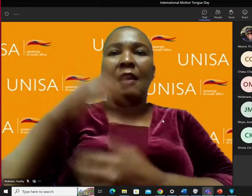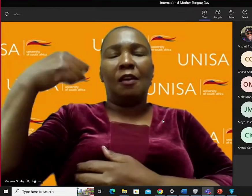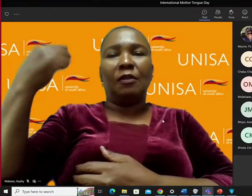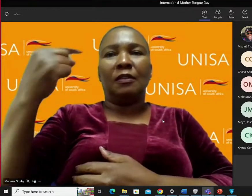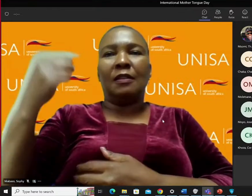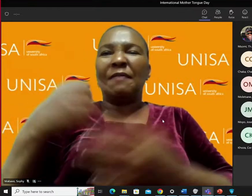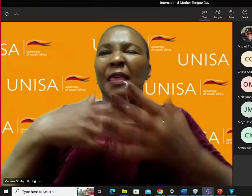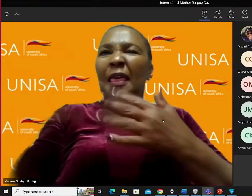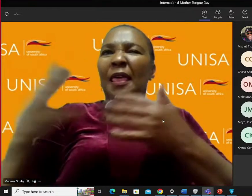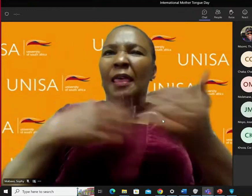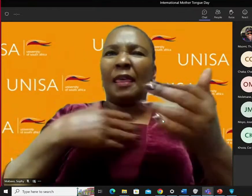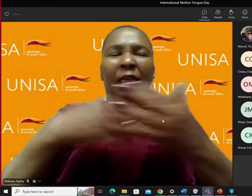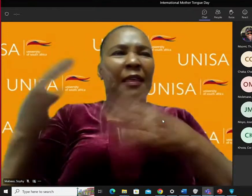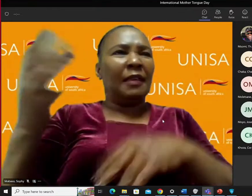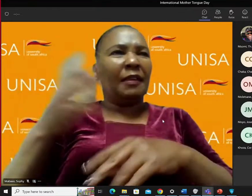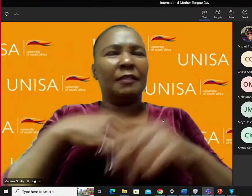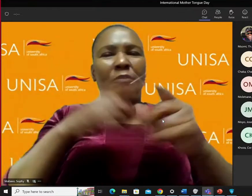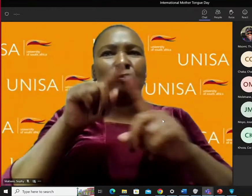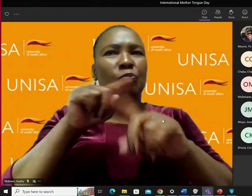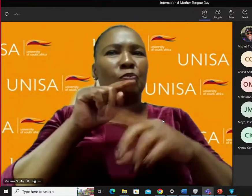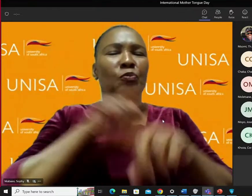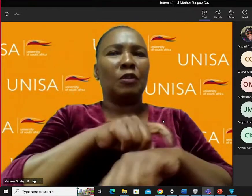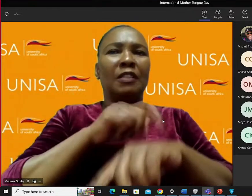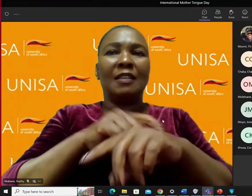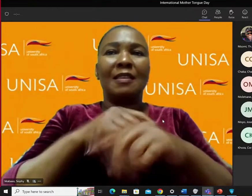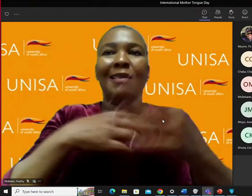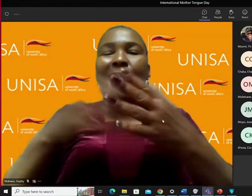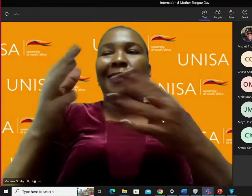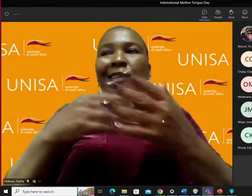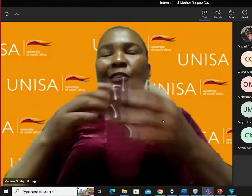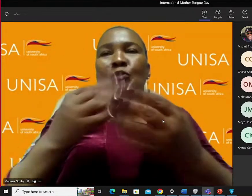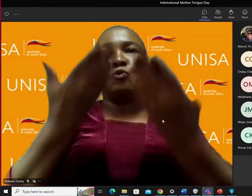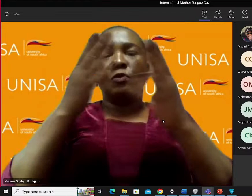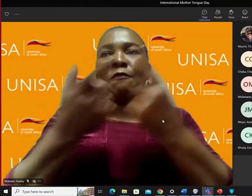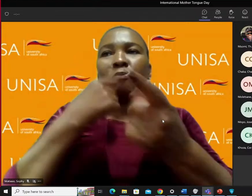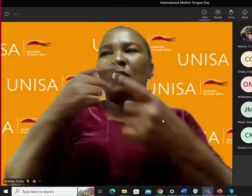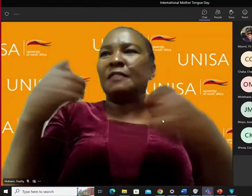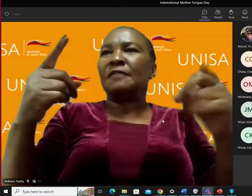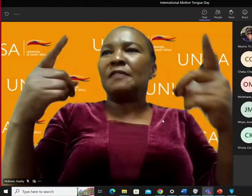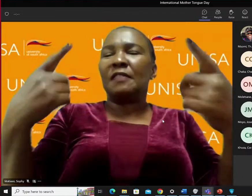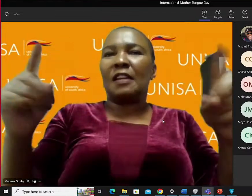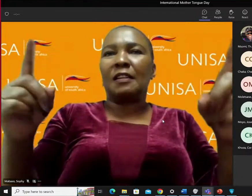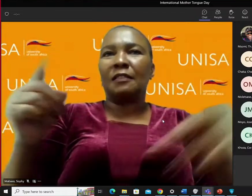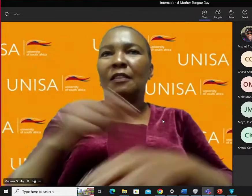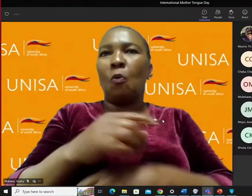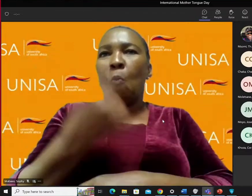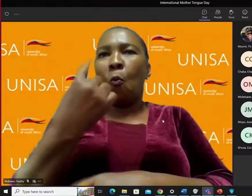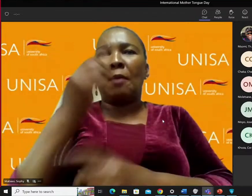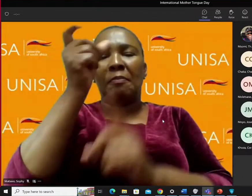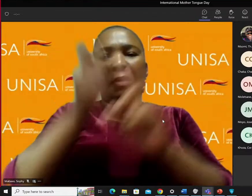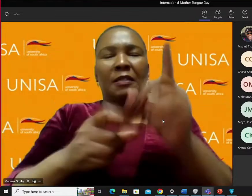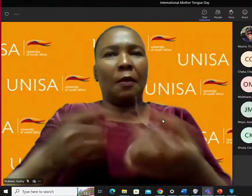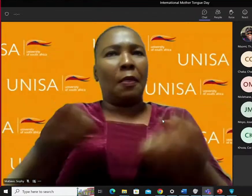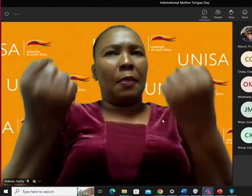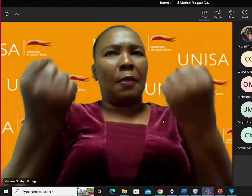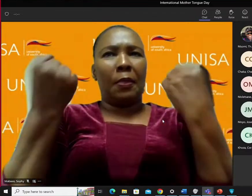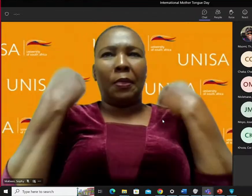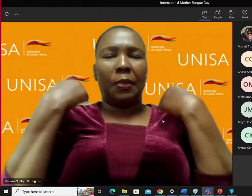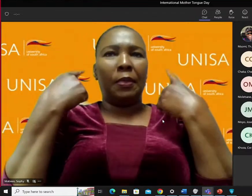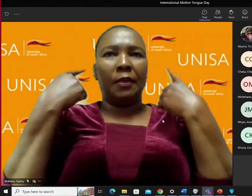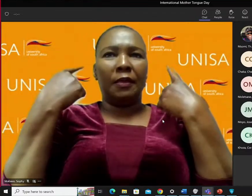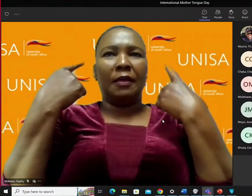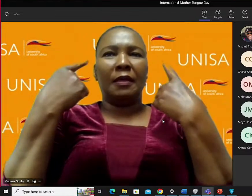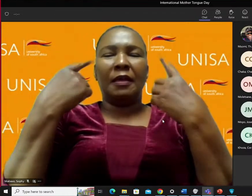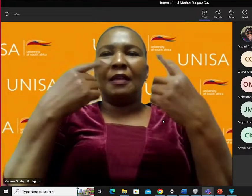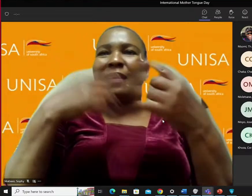point, because as you know, students come from all over, if at any point there's someone who doesn't understand something she says in